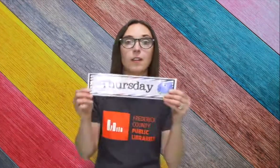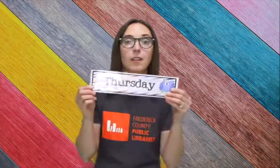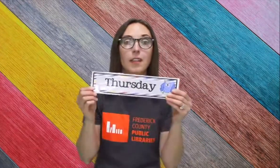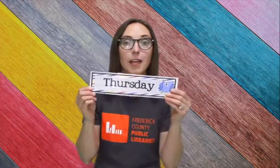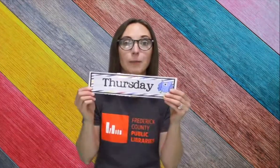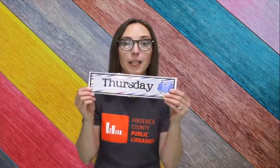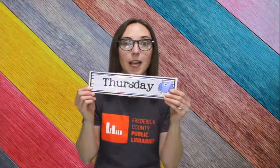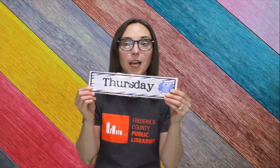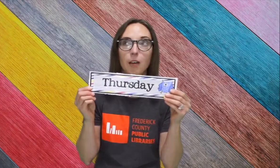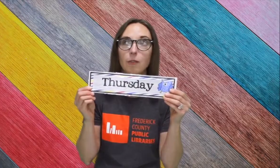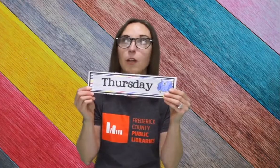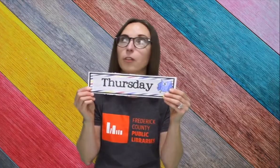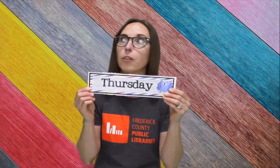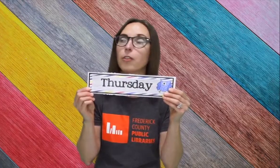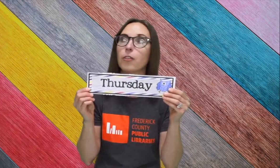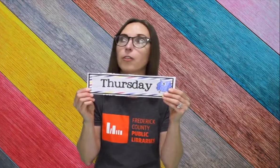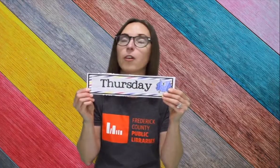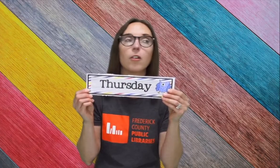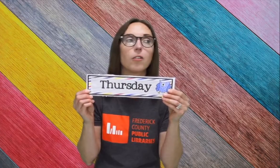Then we have